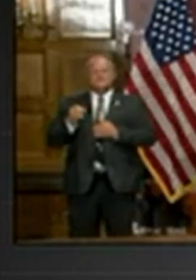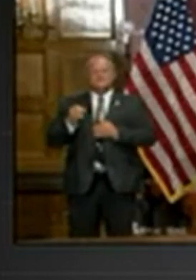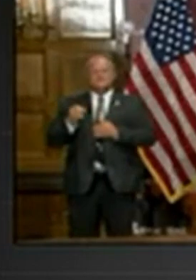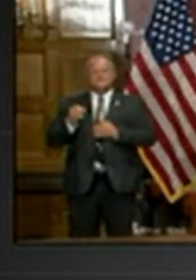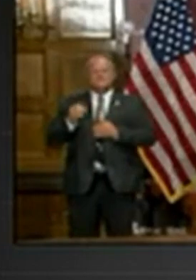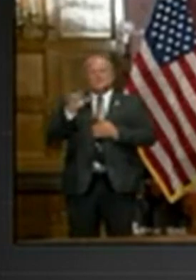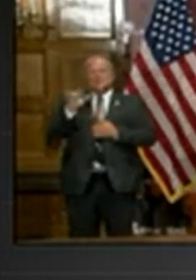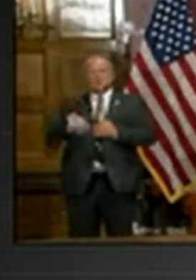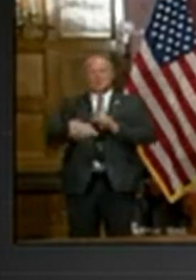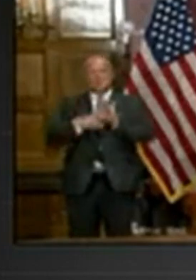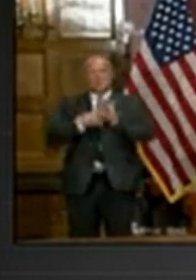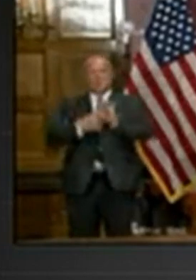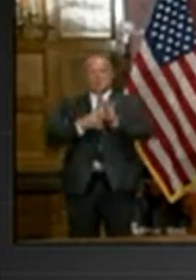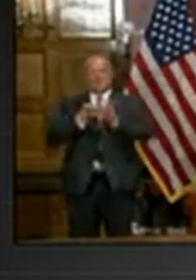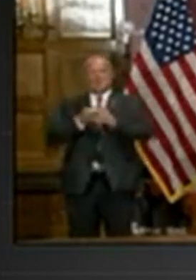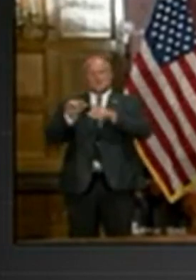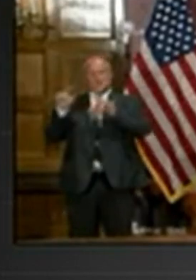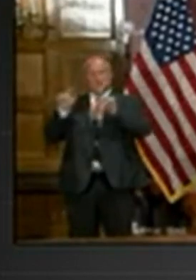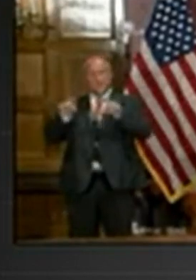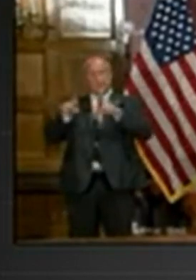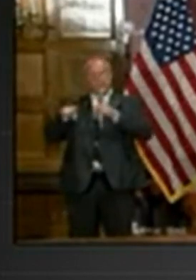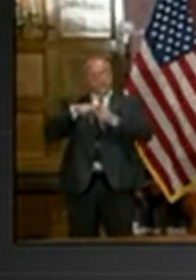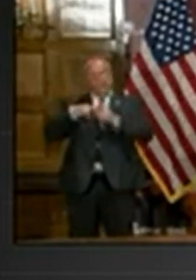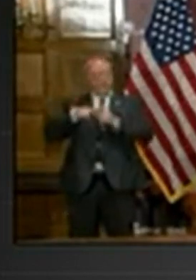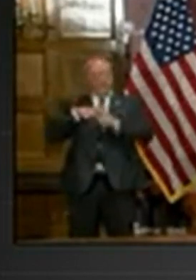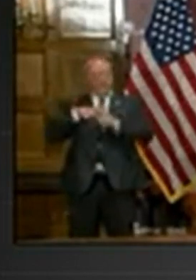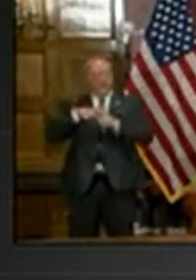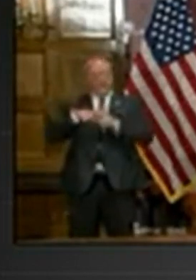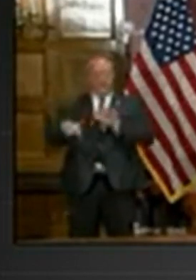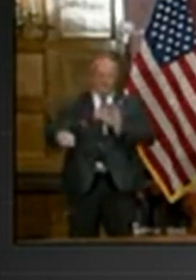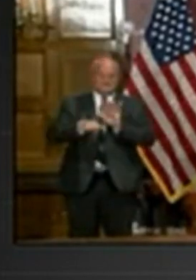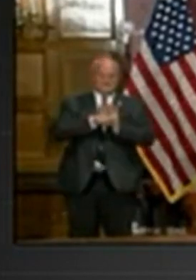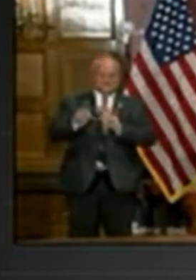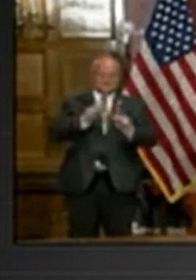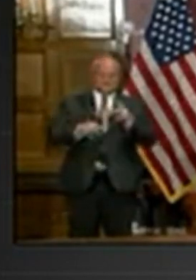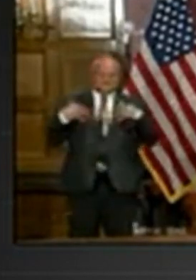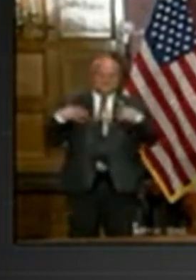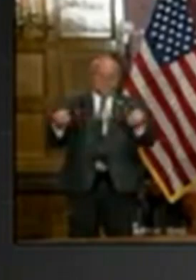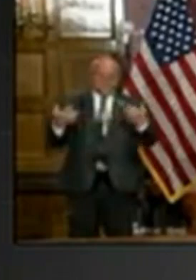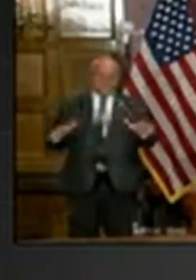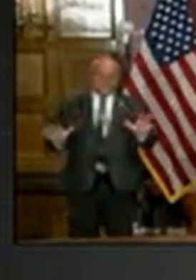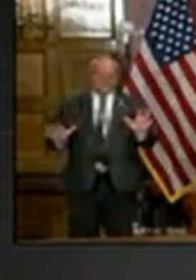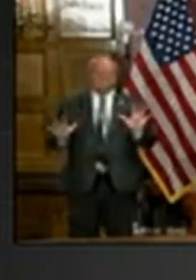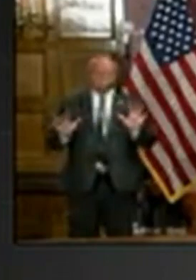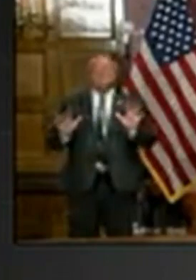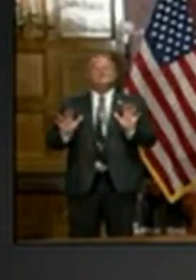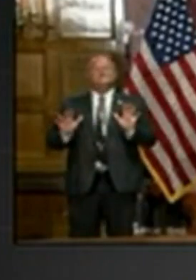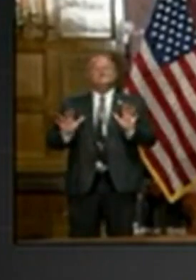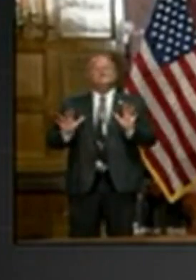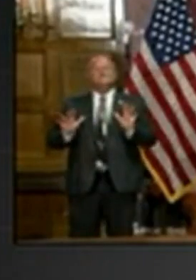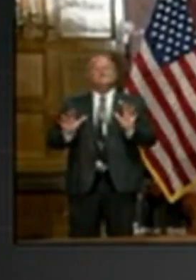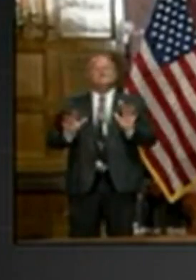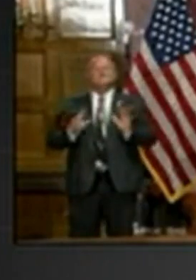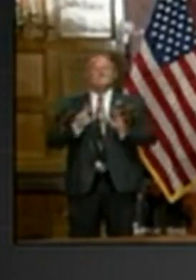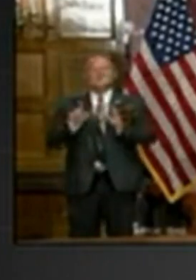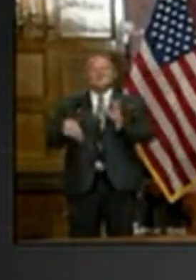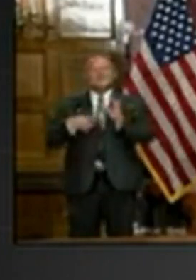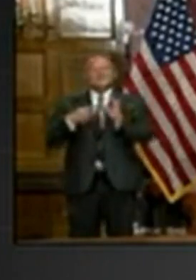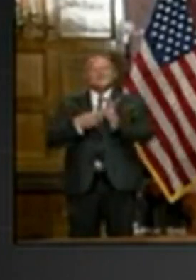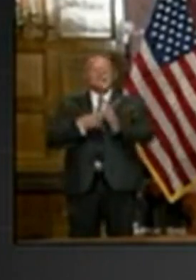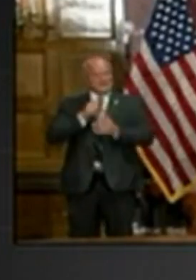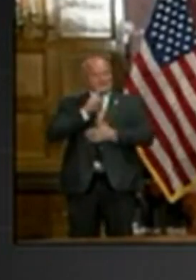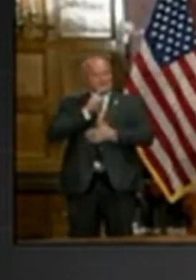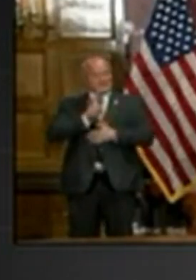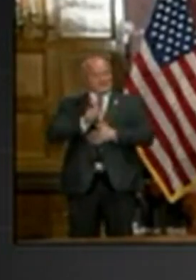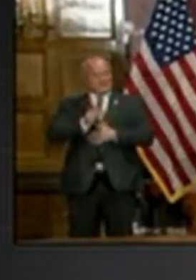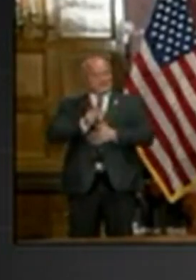You know, that reflects those that have tested positive minus those that have recovered. And then this